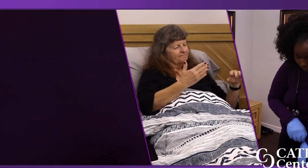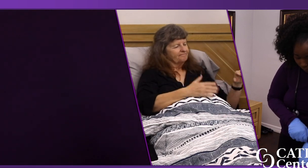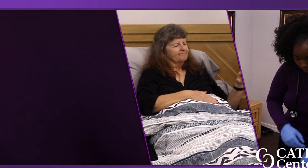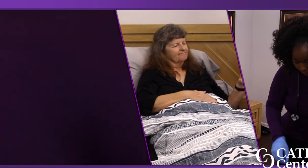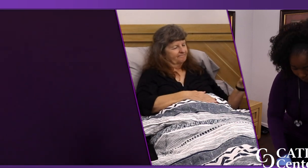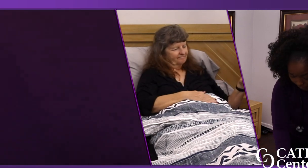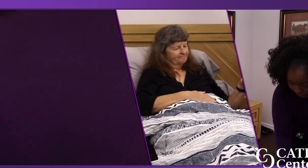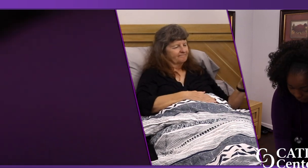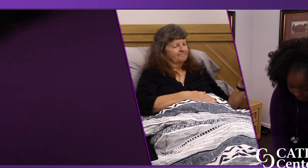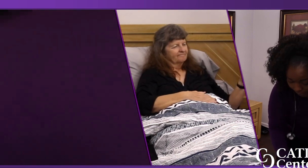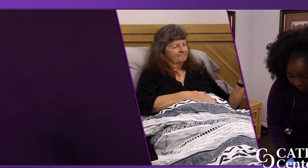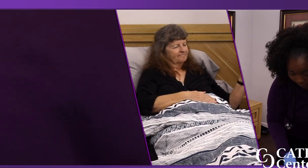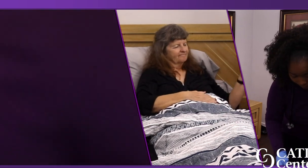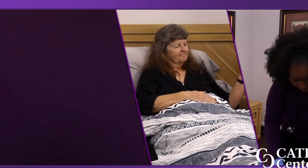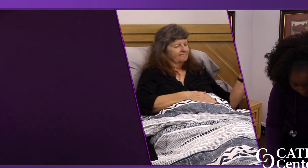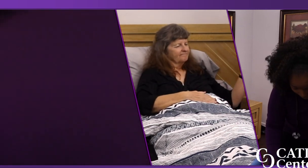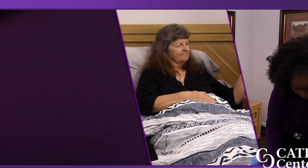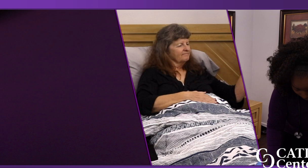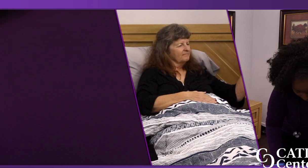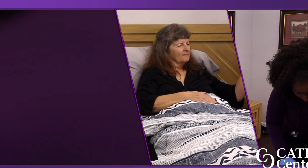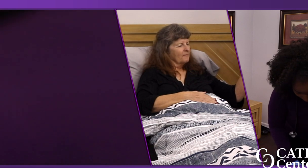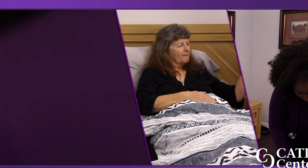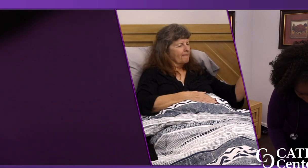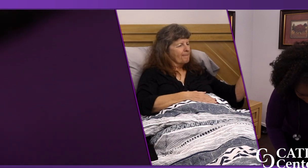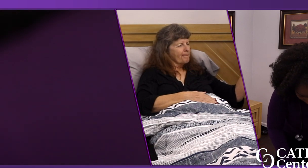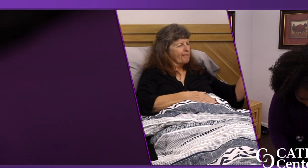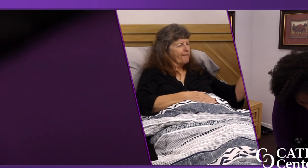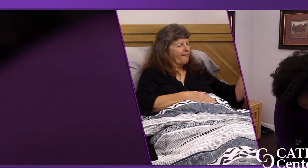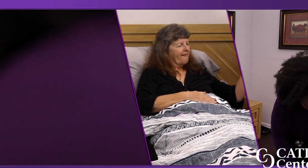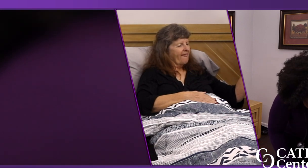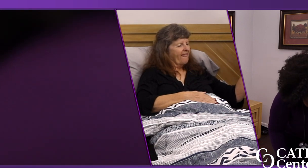healthy food. We really enjoyed ourselves. Thank you."